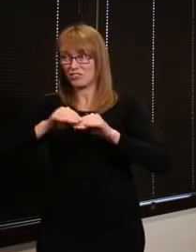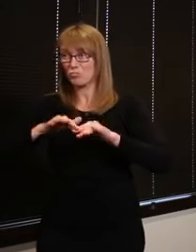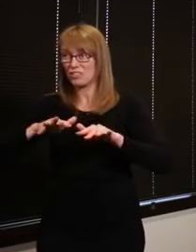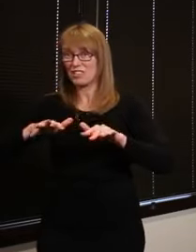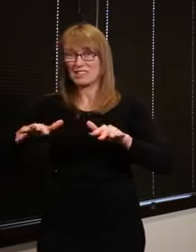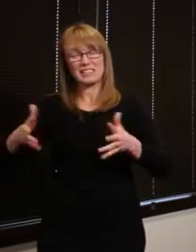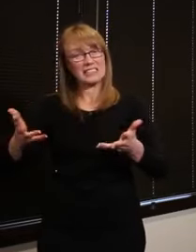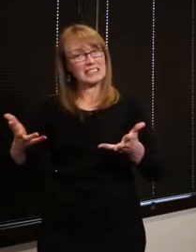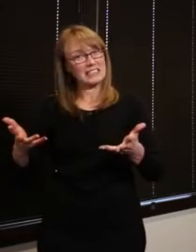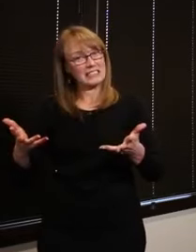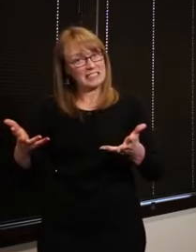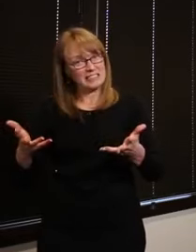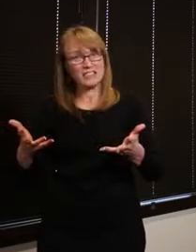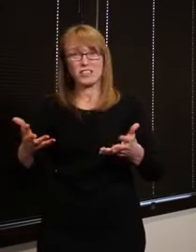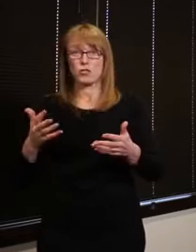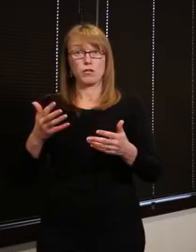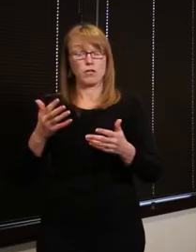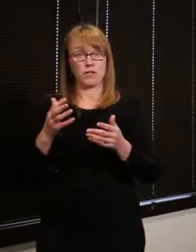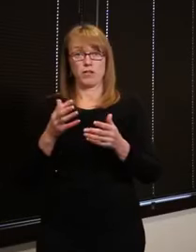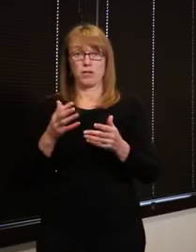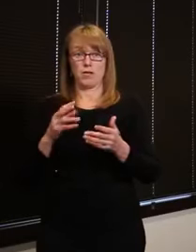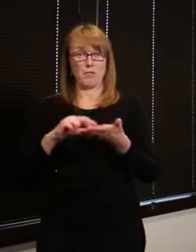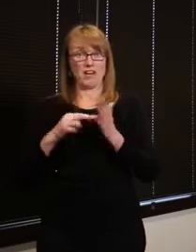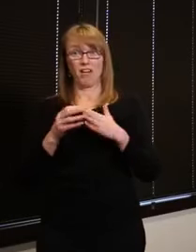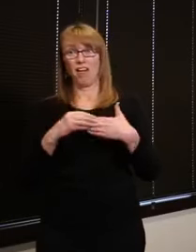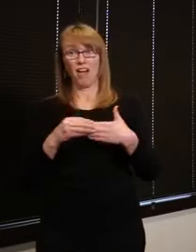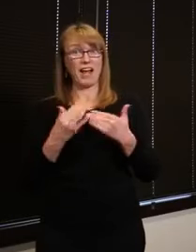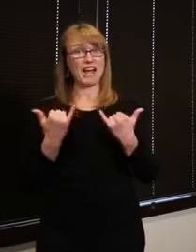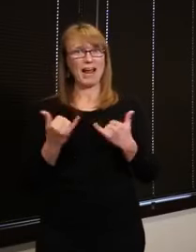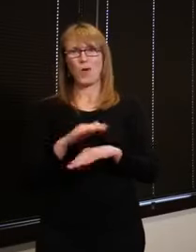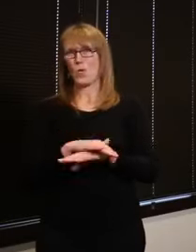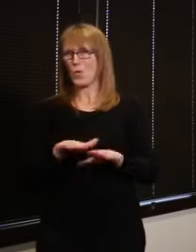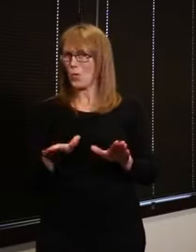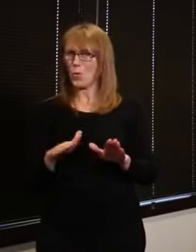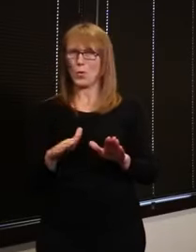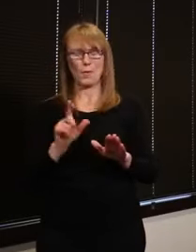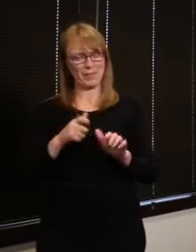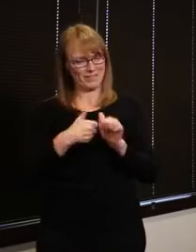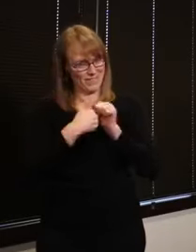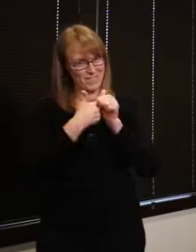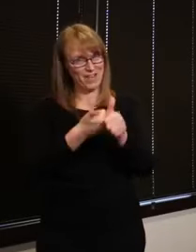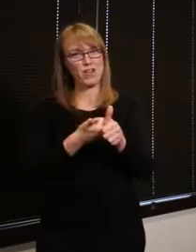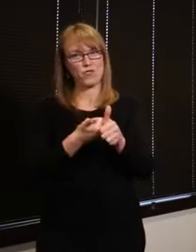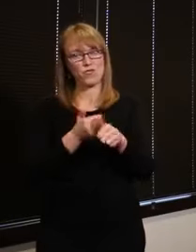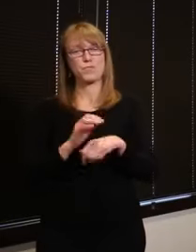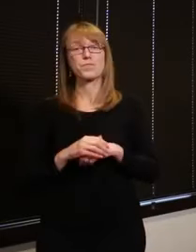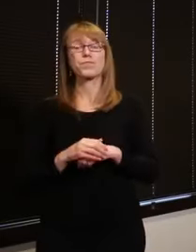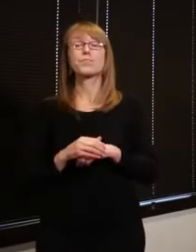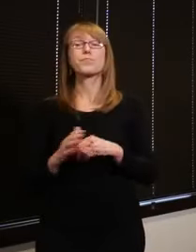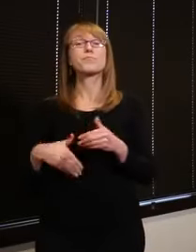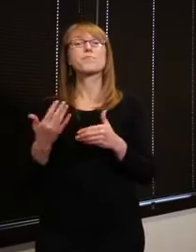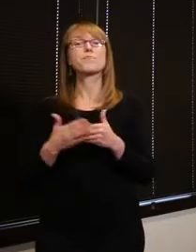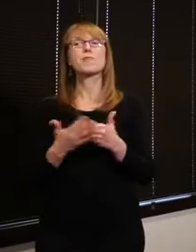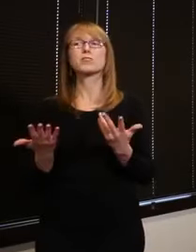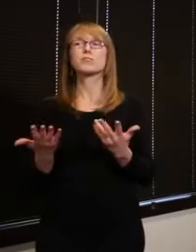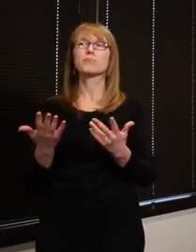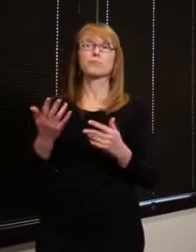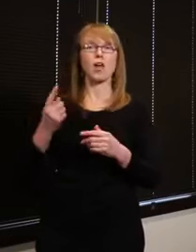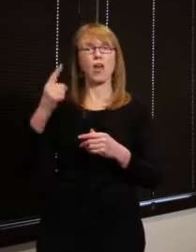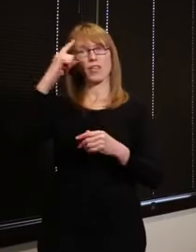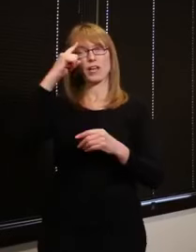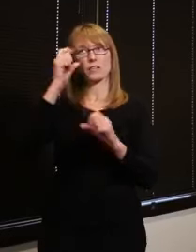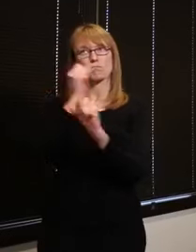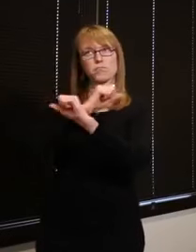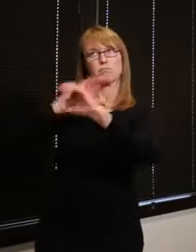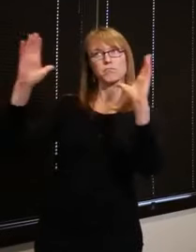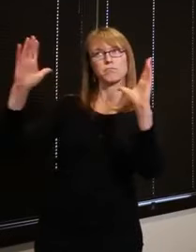want to discuss is so then, what does this look like going forward? As I said,